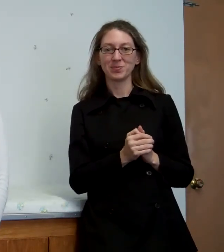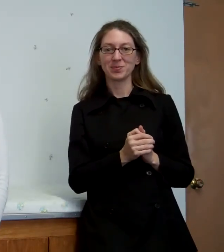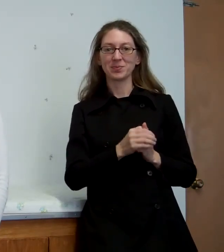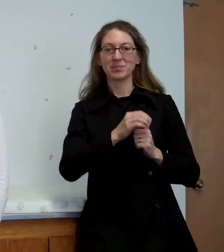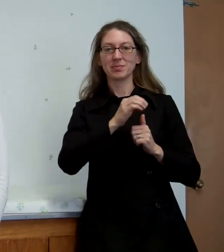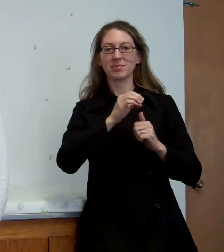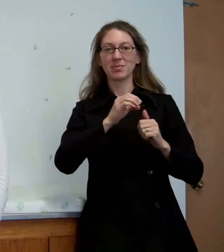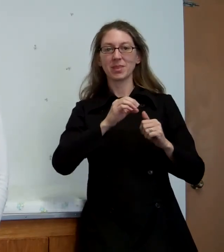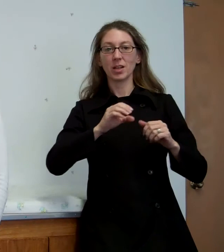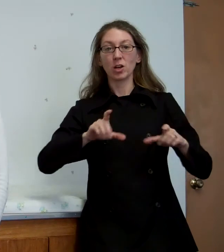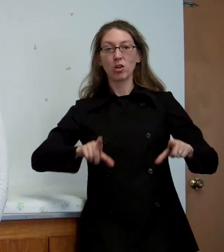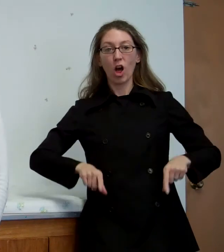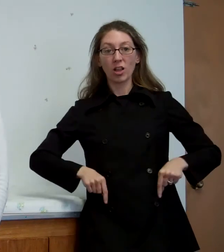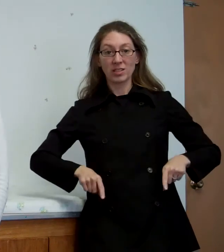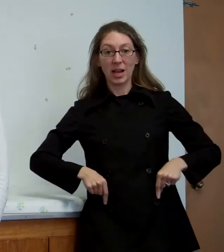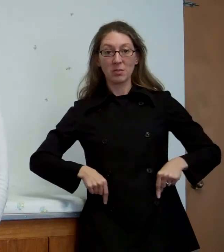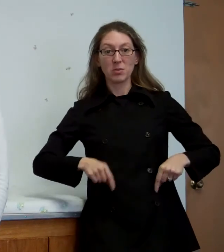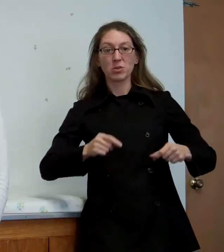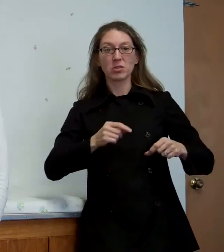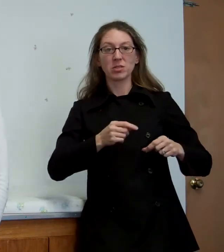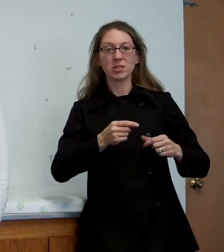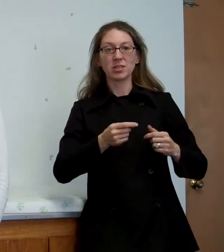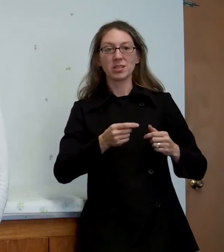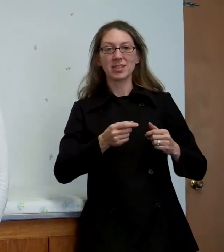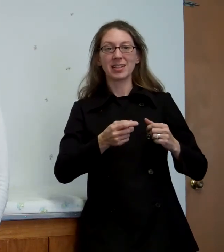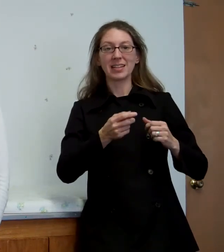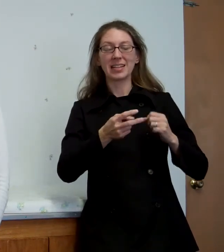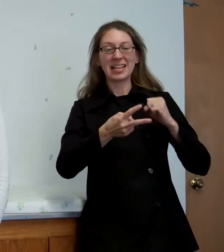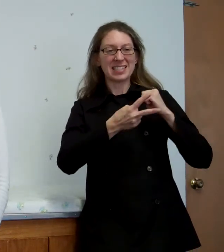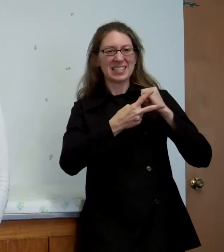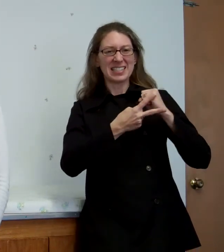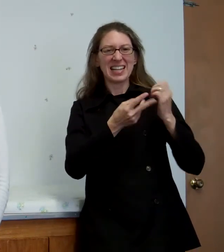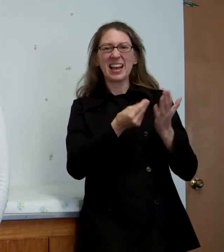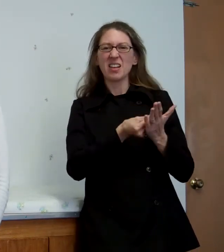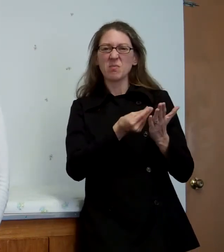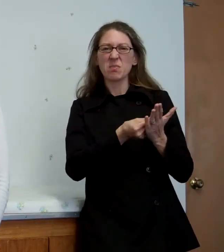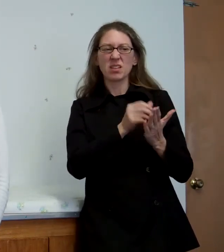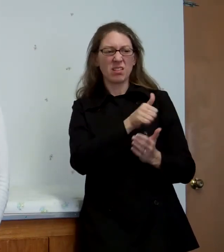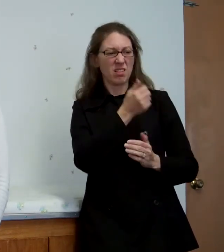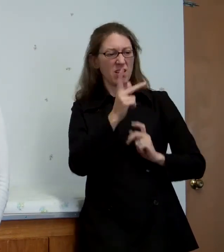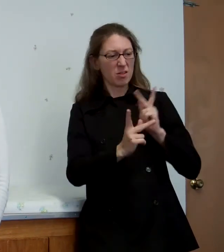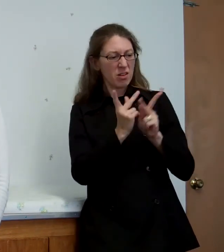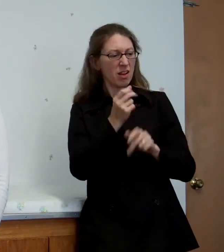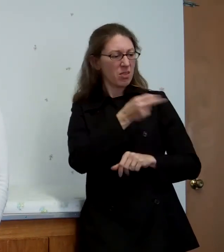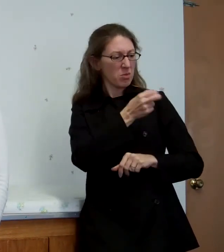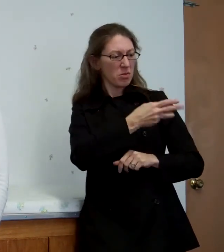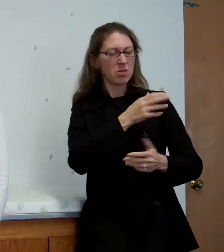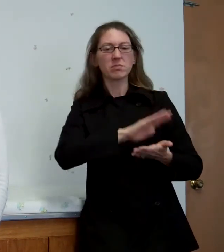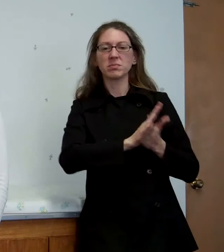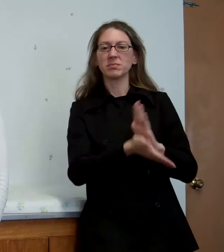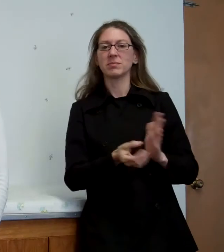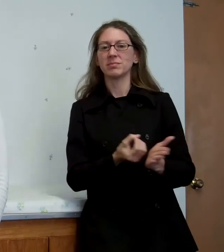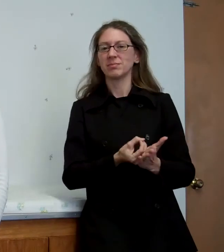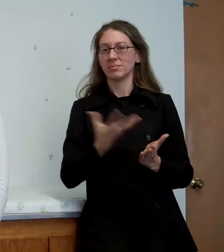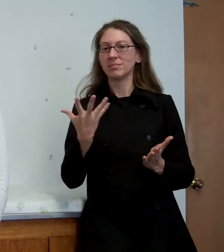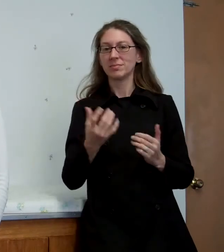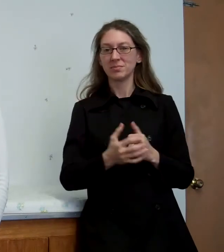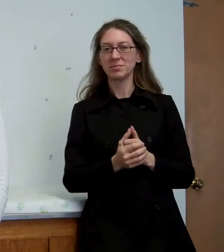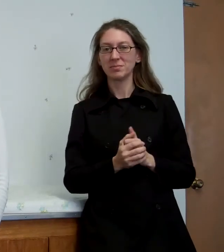Cloth diapers are a simple solution to the expenses created by disposable diapers.